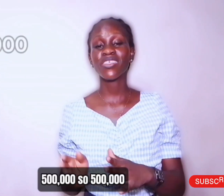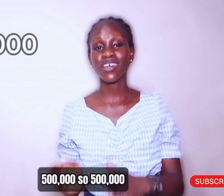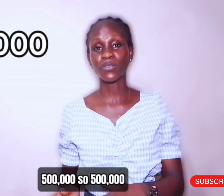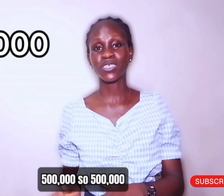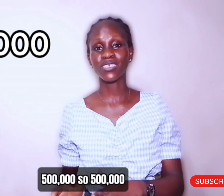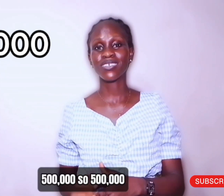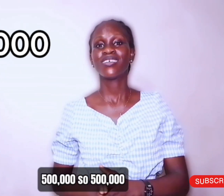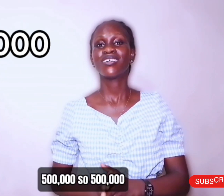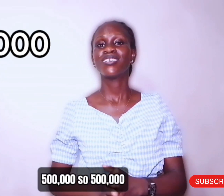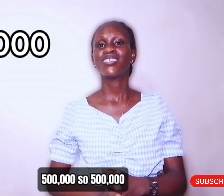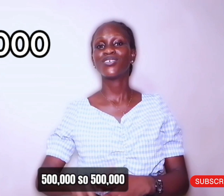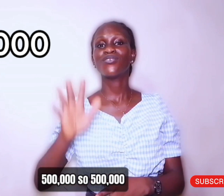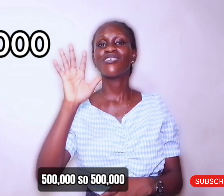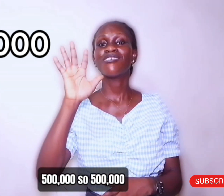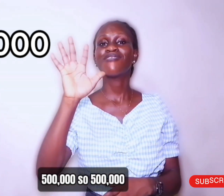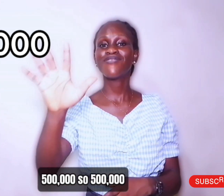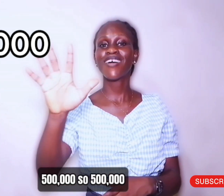500,000. So